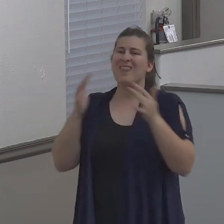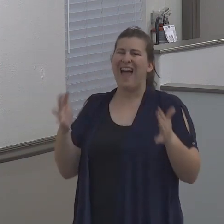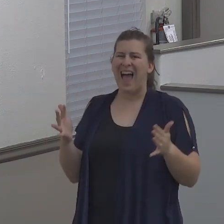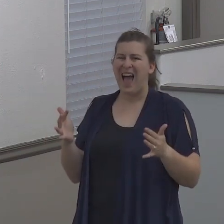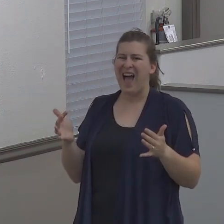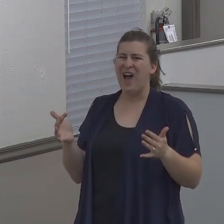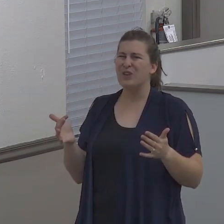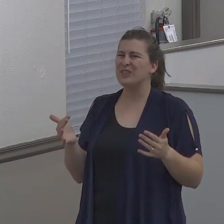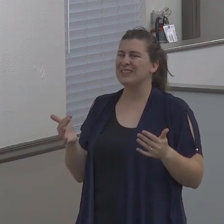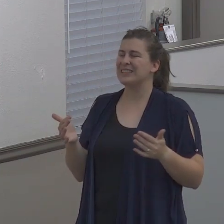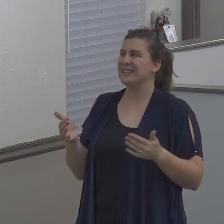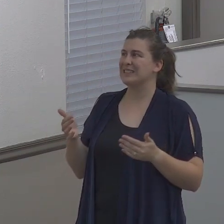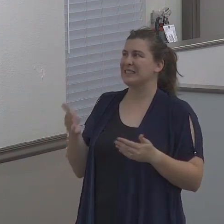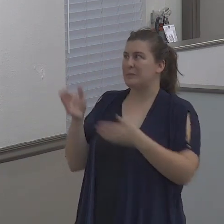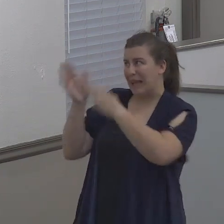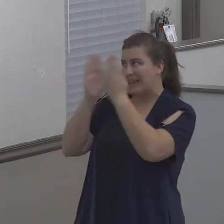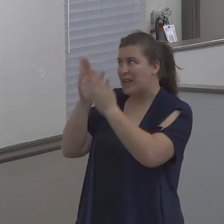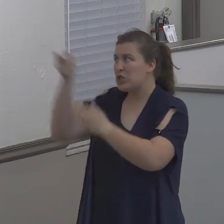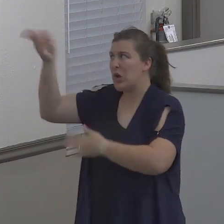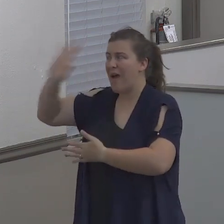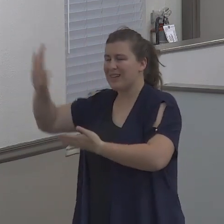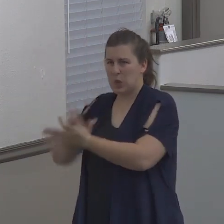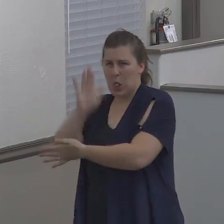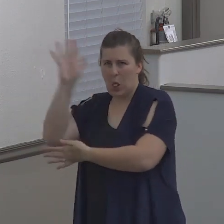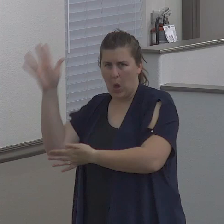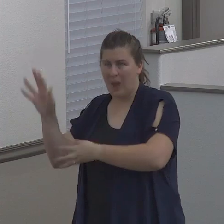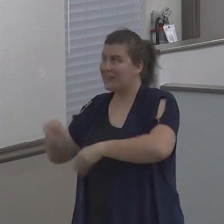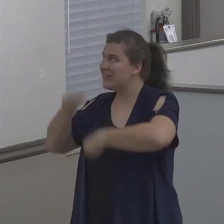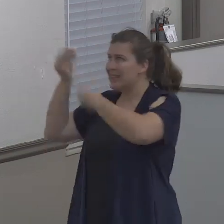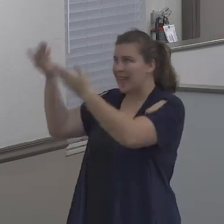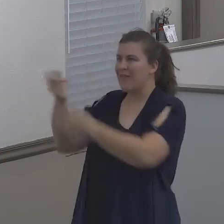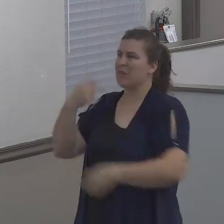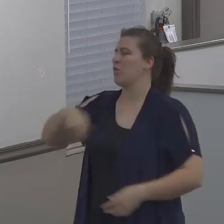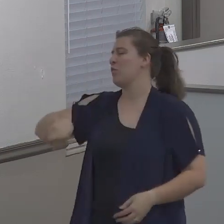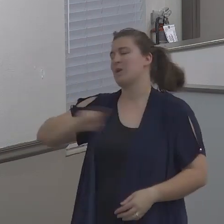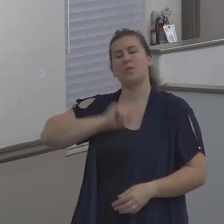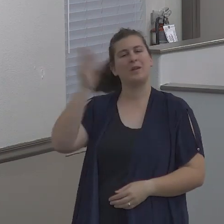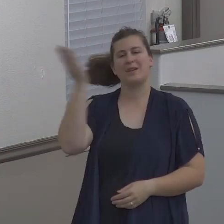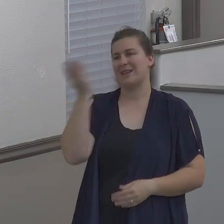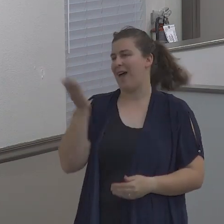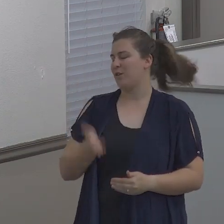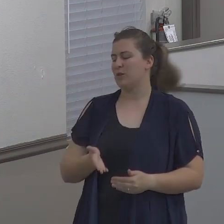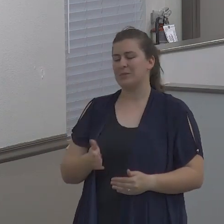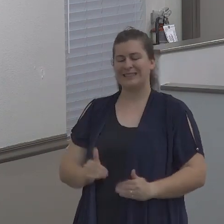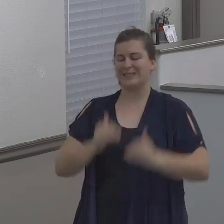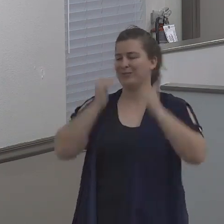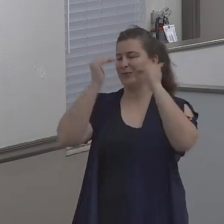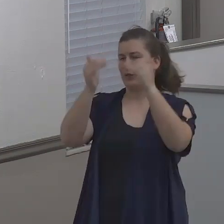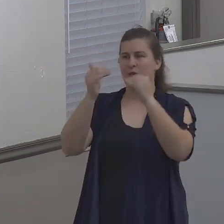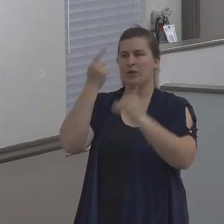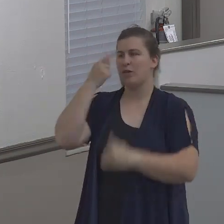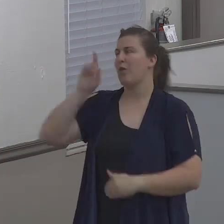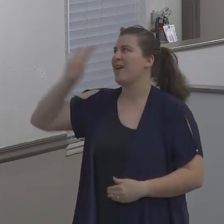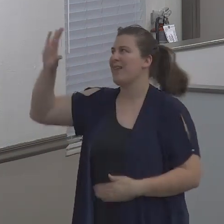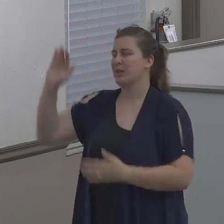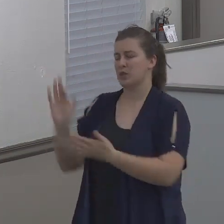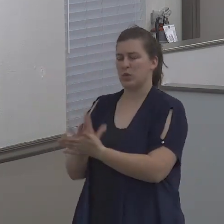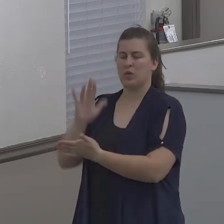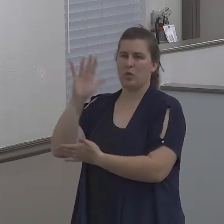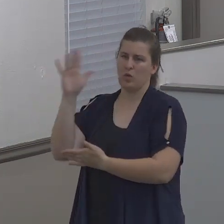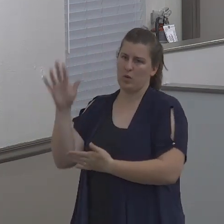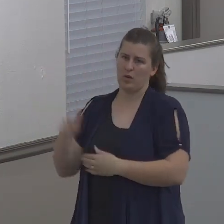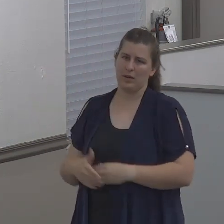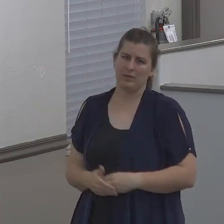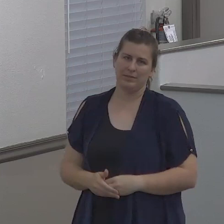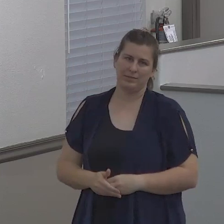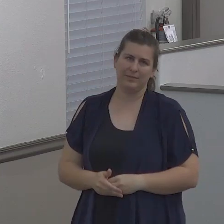to exalt ourselves without giving any regard to the glory of God, we will never amount to much for the glory of